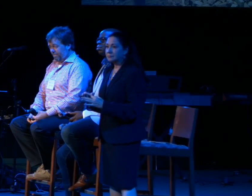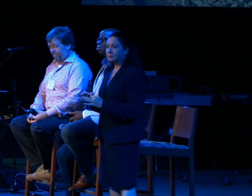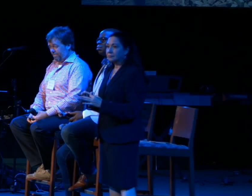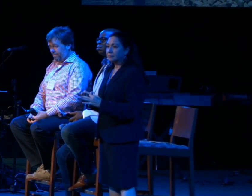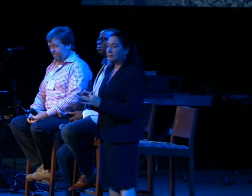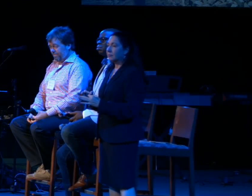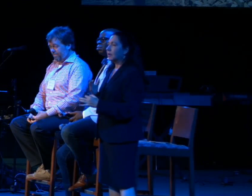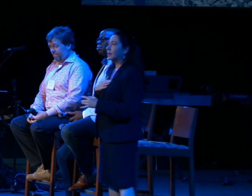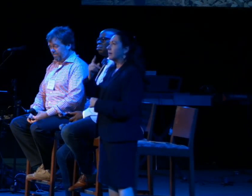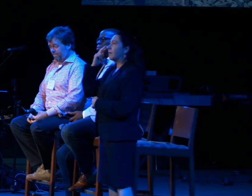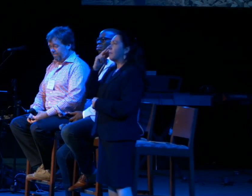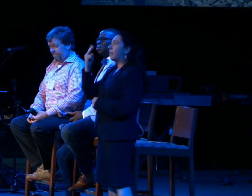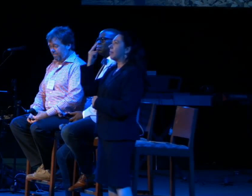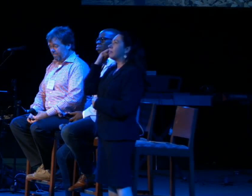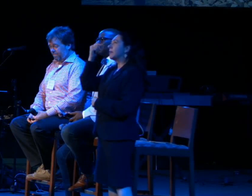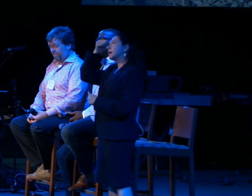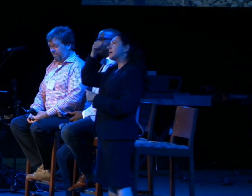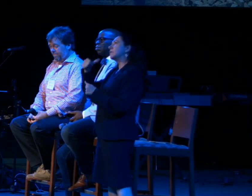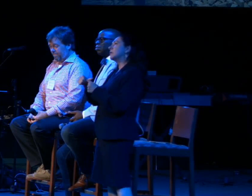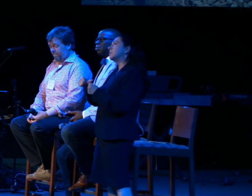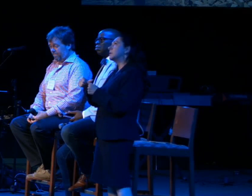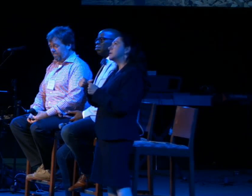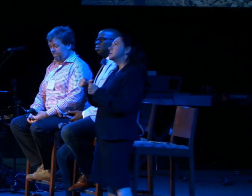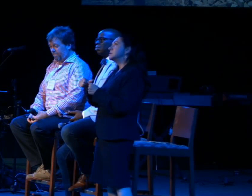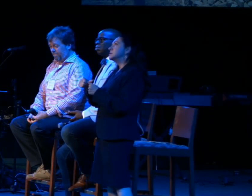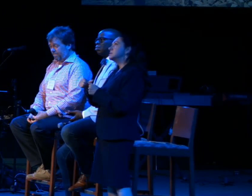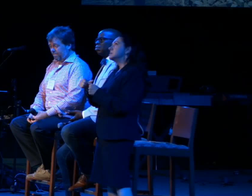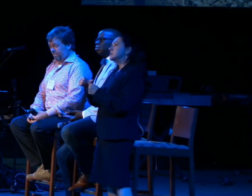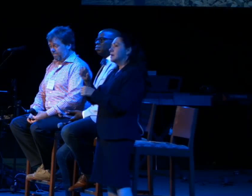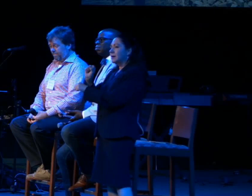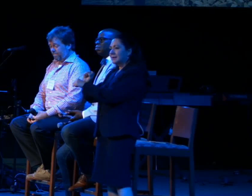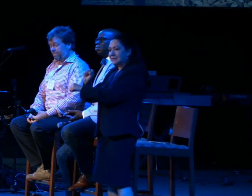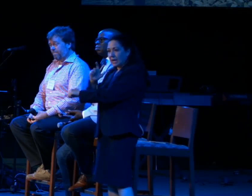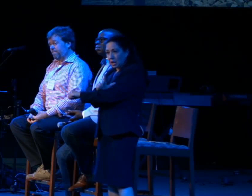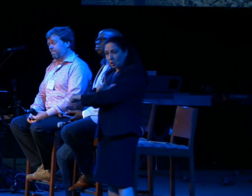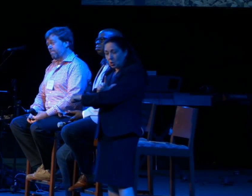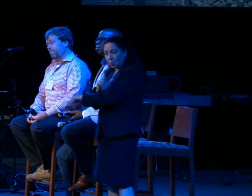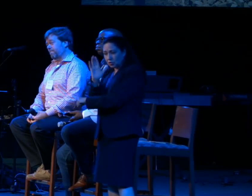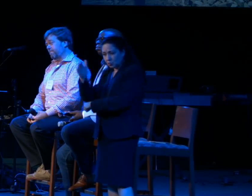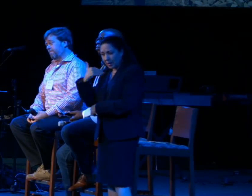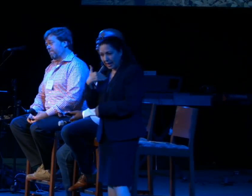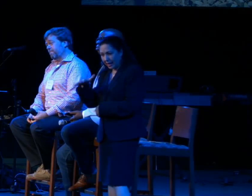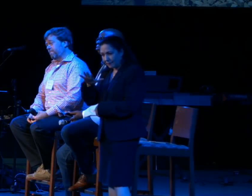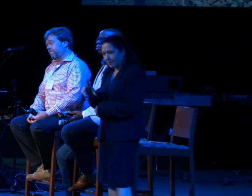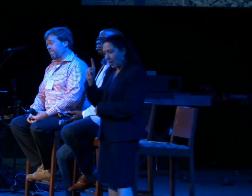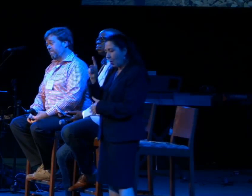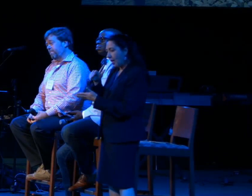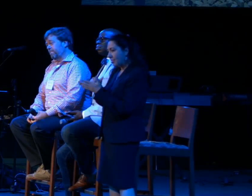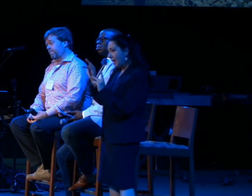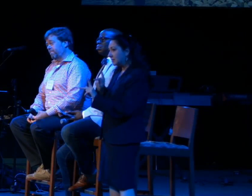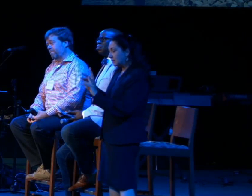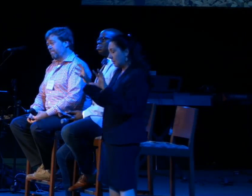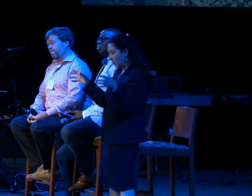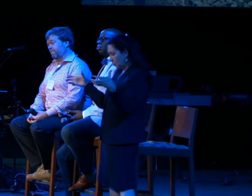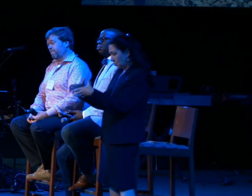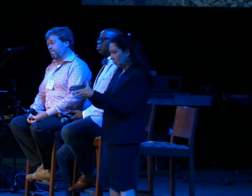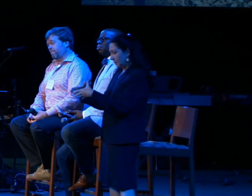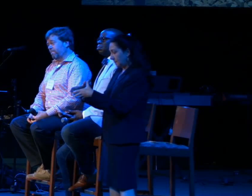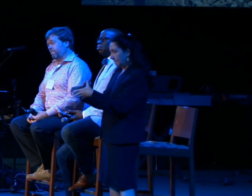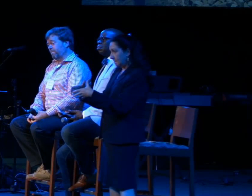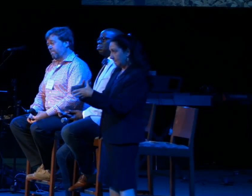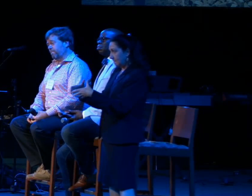If my memory serves me correctly, in St. Louis, there will be about 1,000 people who are gathered.